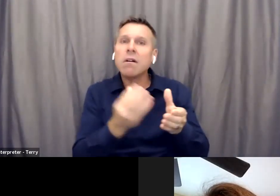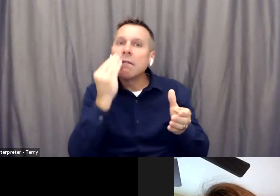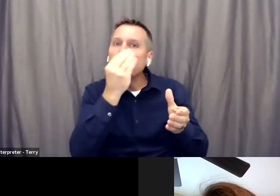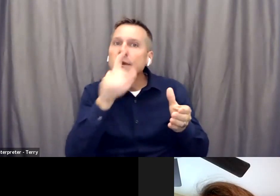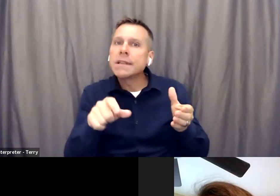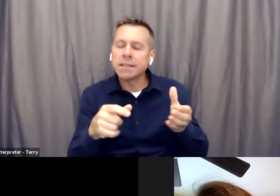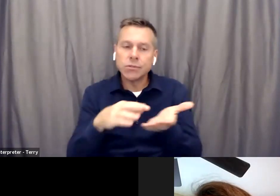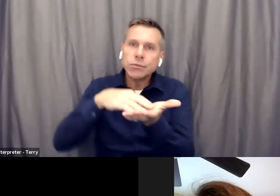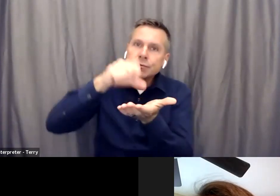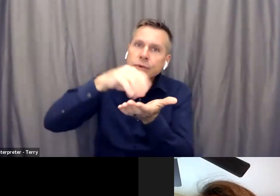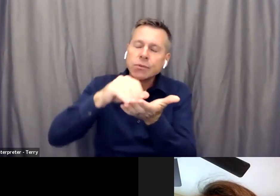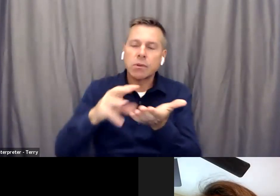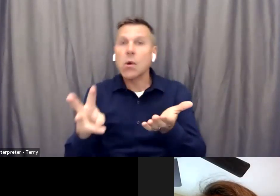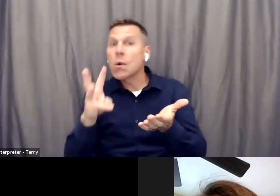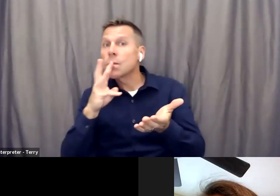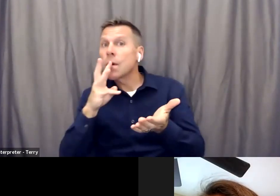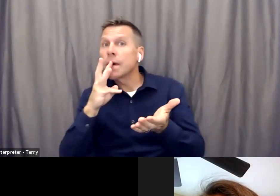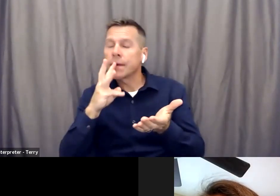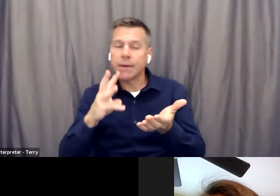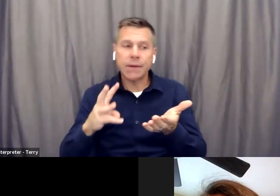to grow, right? When they try to grow,